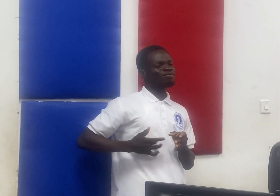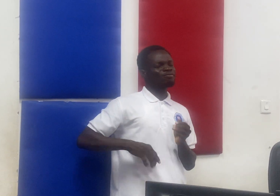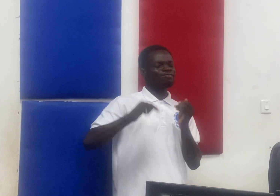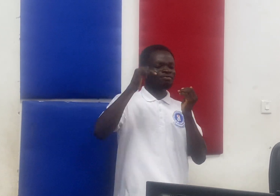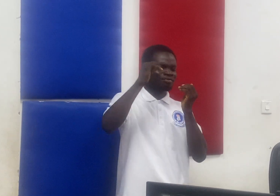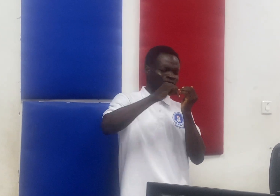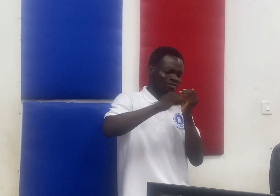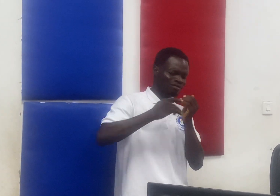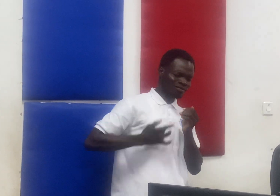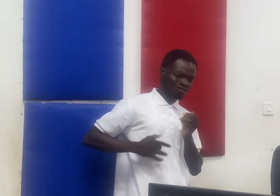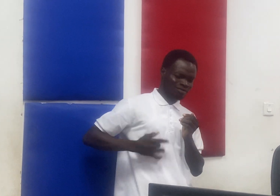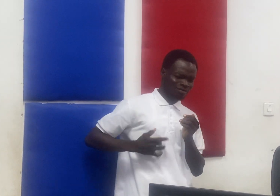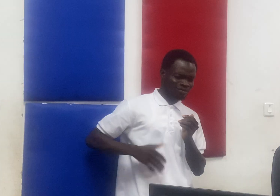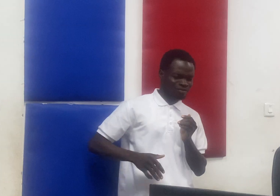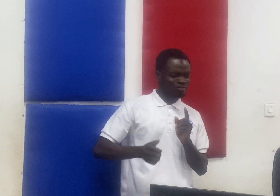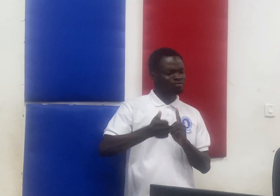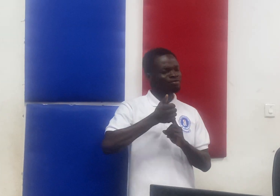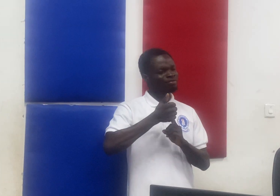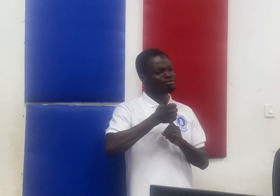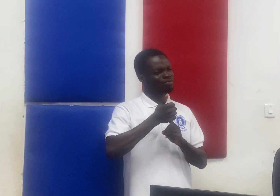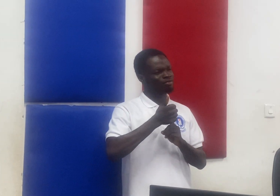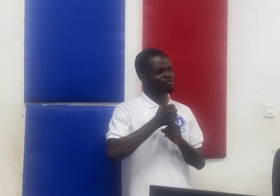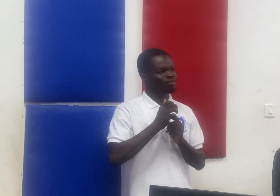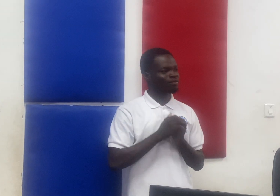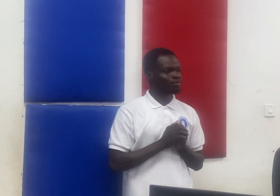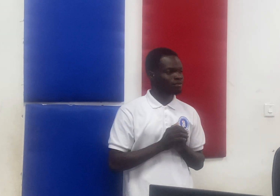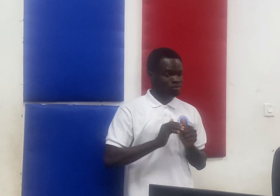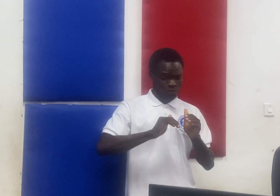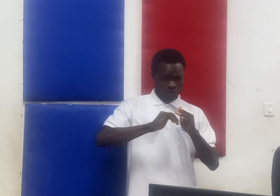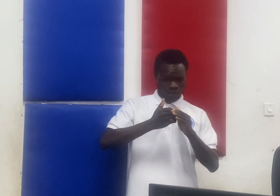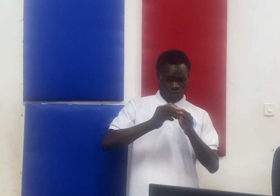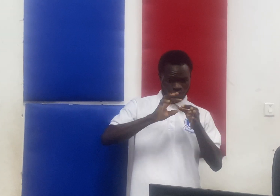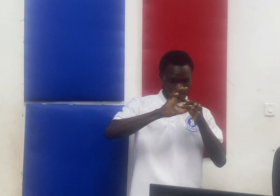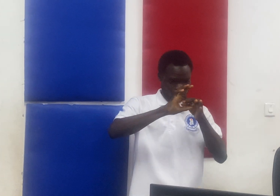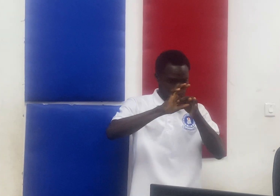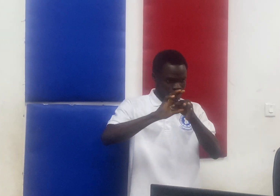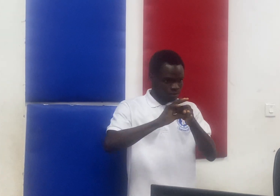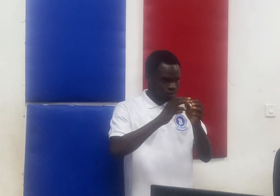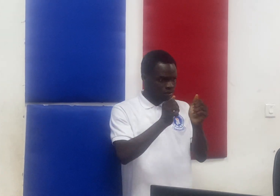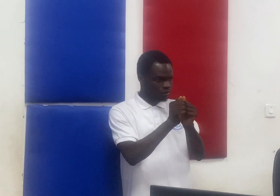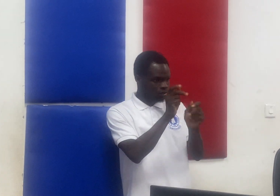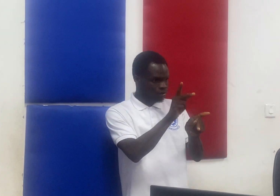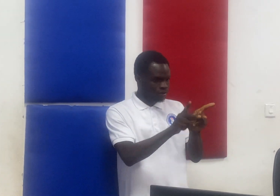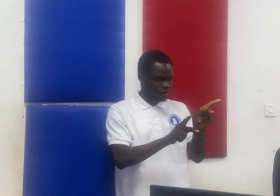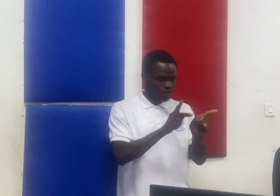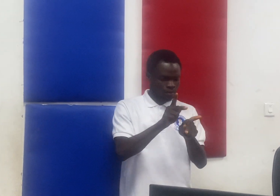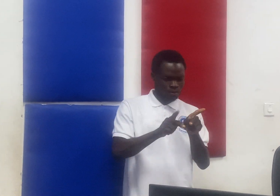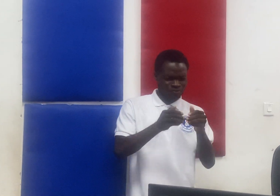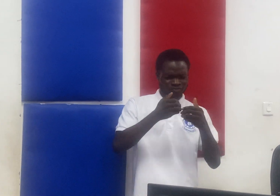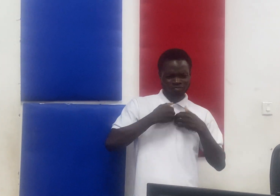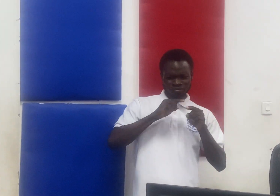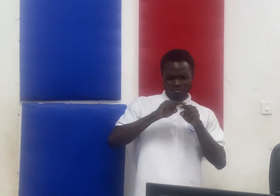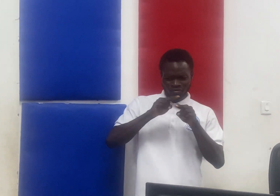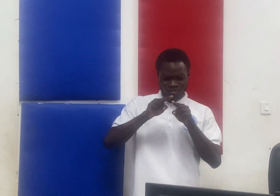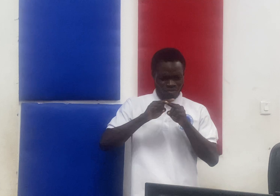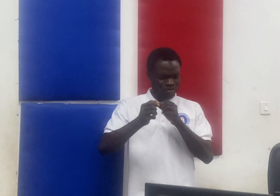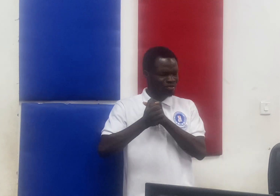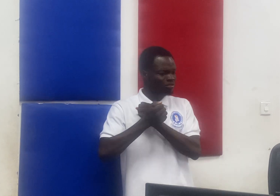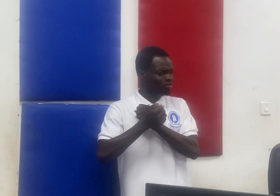us. Affection, how you get connected with people. And we have different forms of love. Okay. And romantic